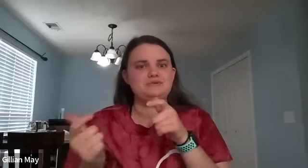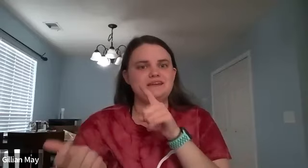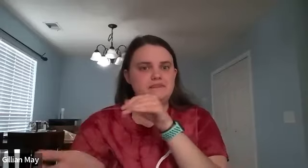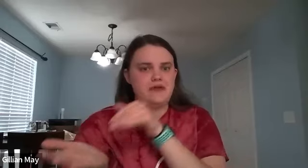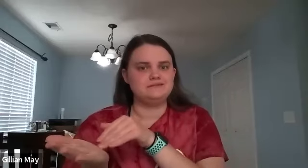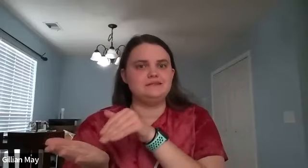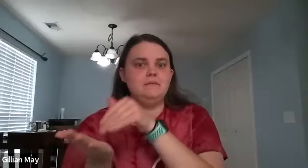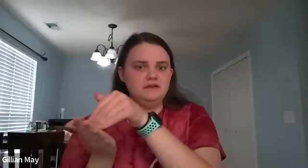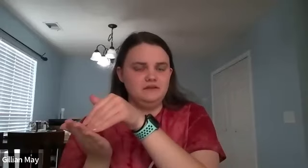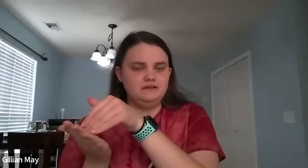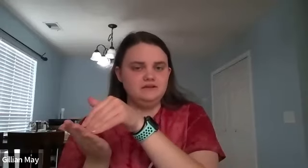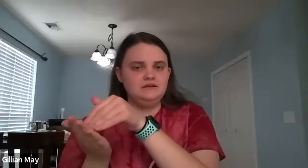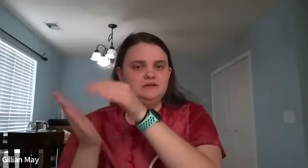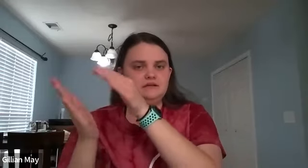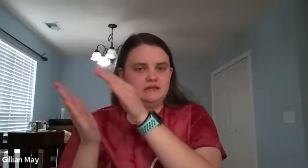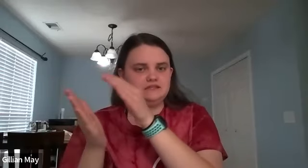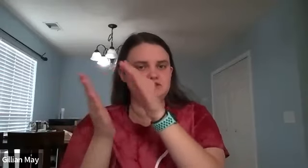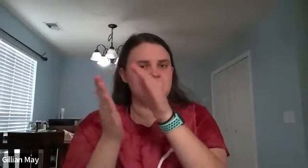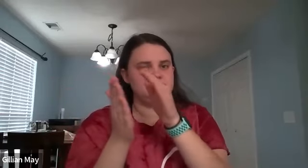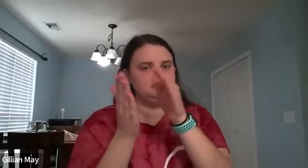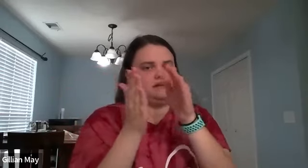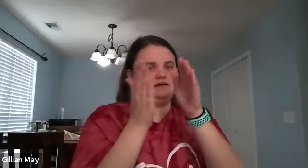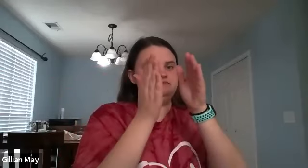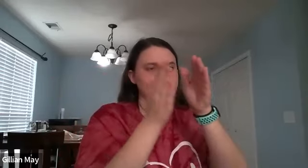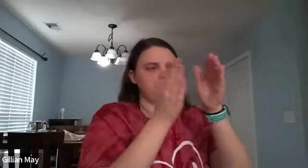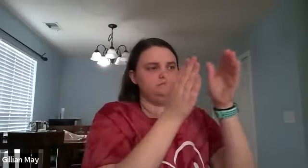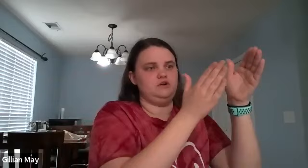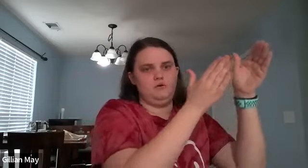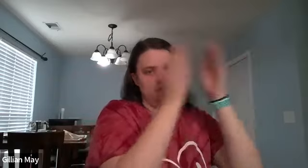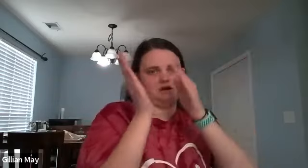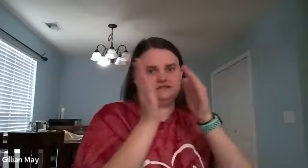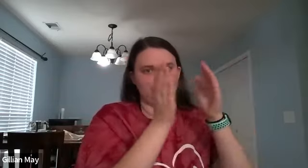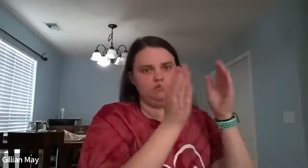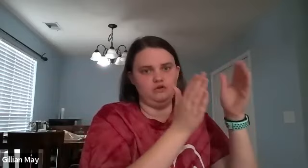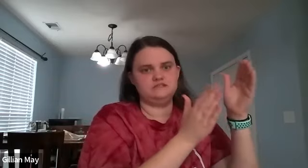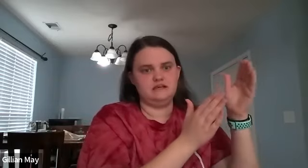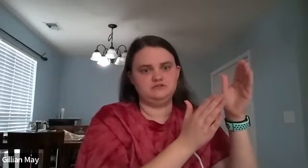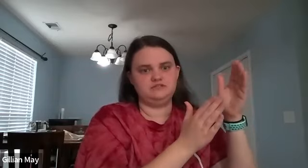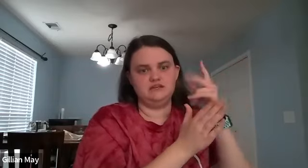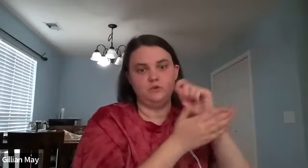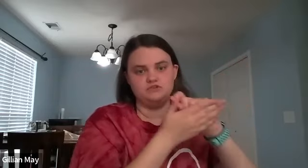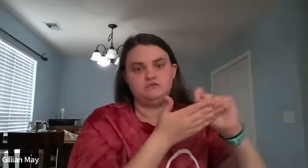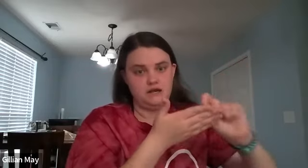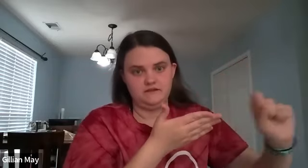ones, like 1,000 and a million, it's a good idea to kind of go across. So it looks like you're almost like writing the